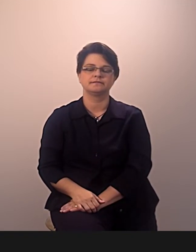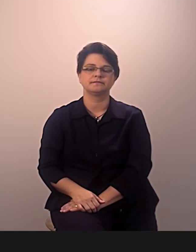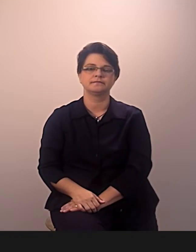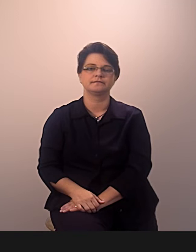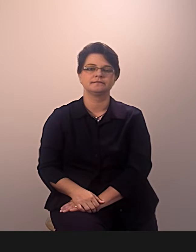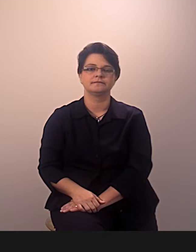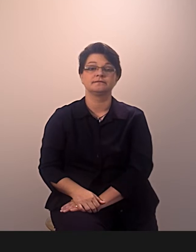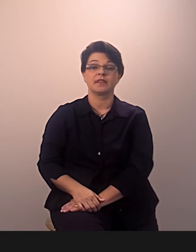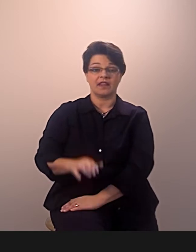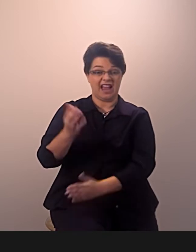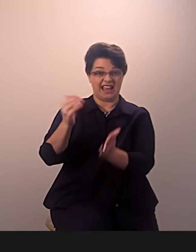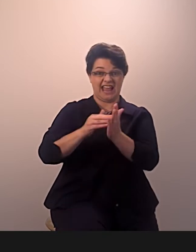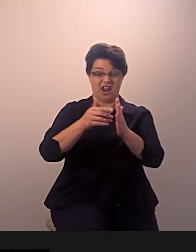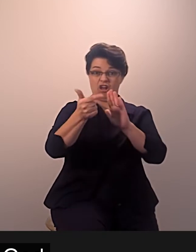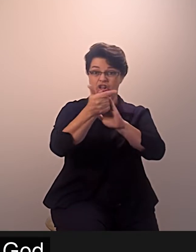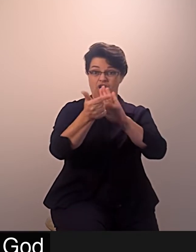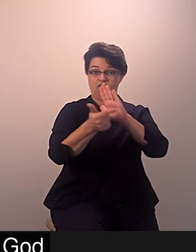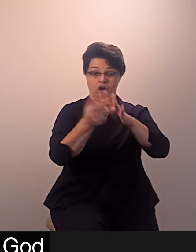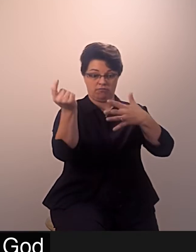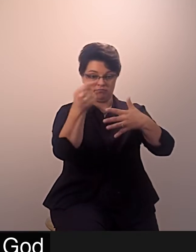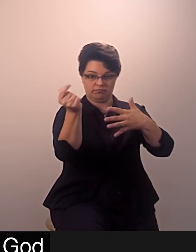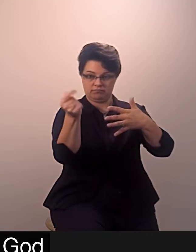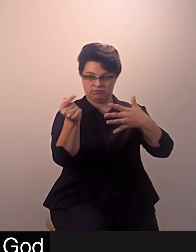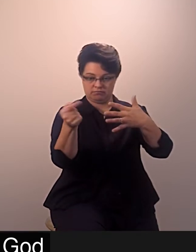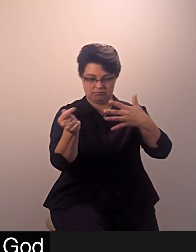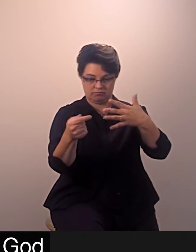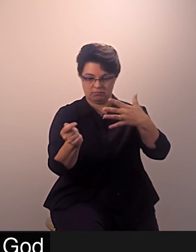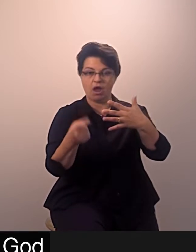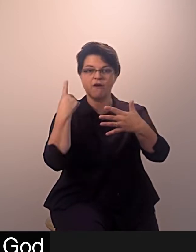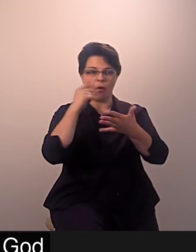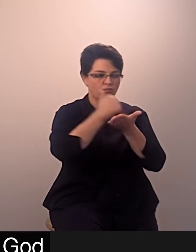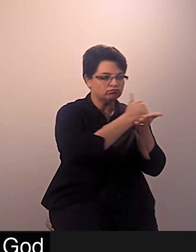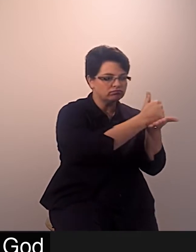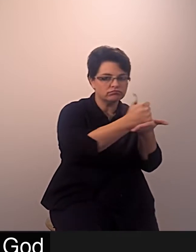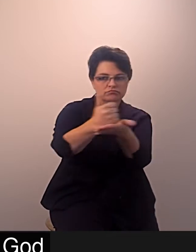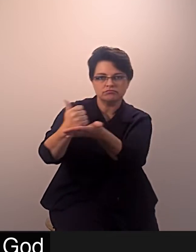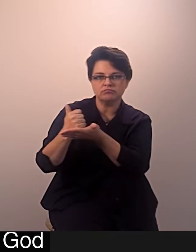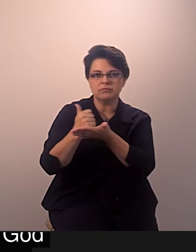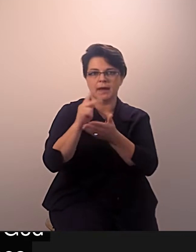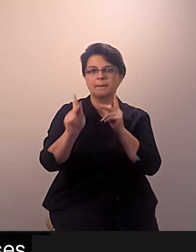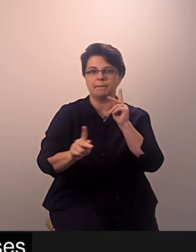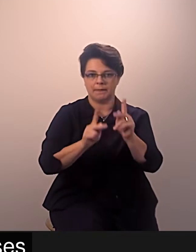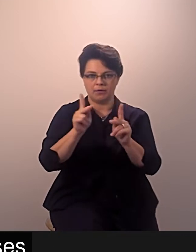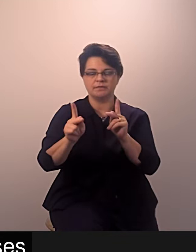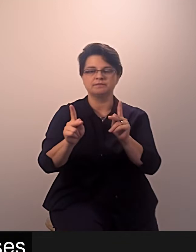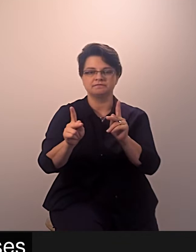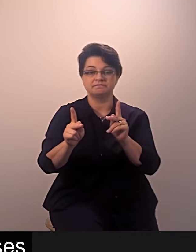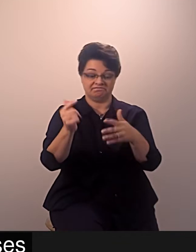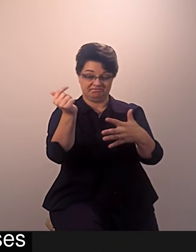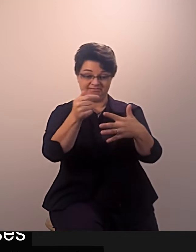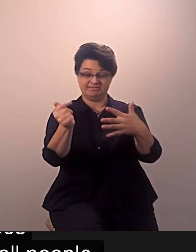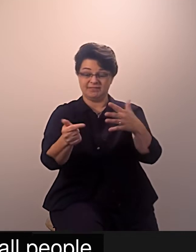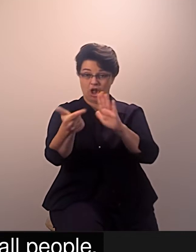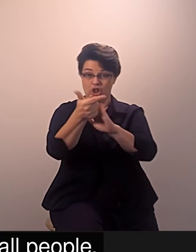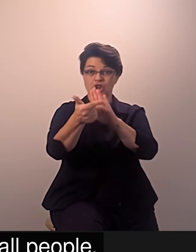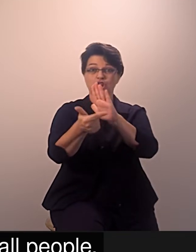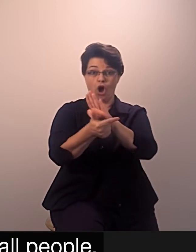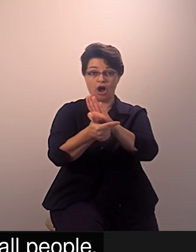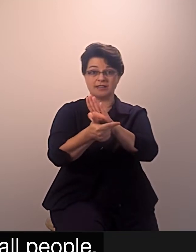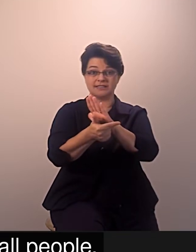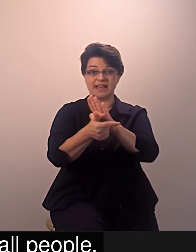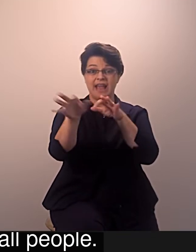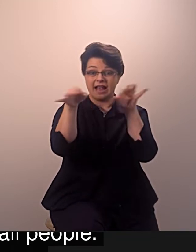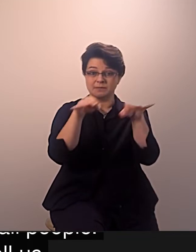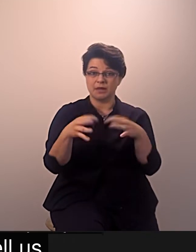The laws that God gave to Moses are for the good of all people. These laws tell us that we are